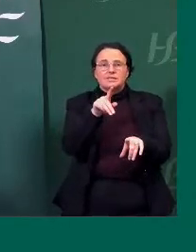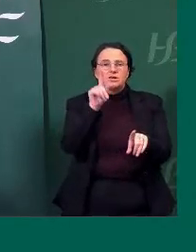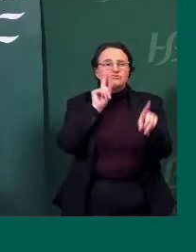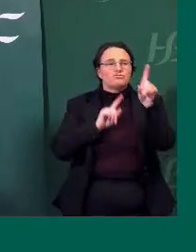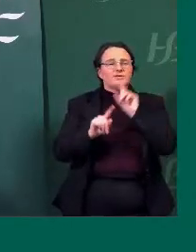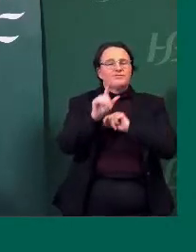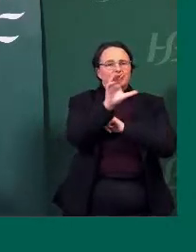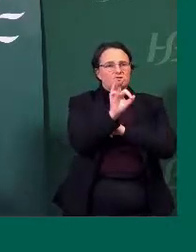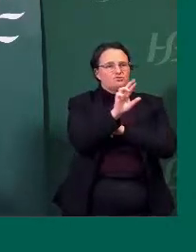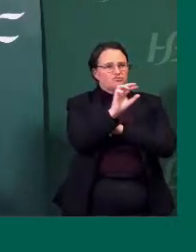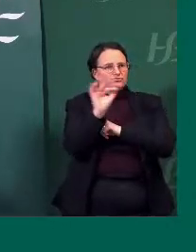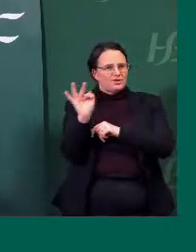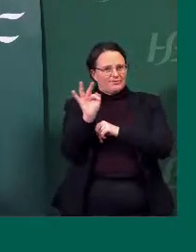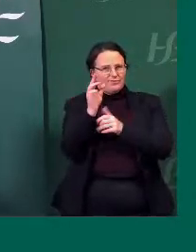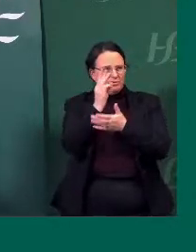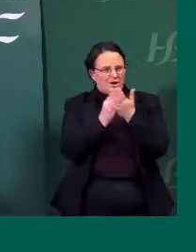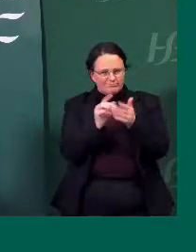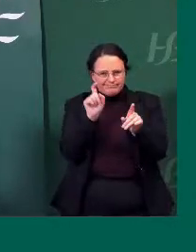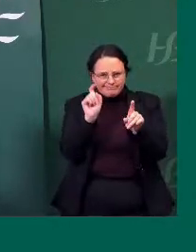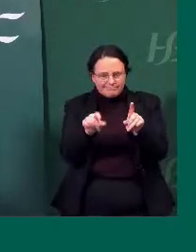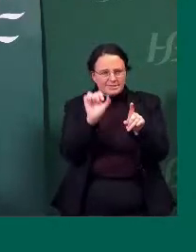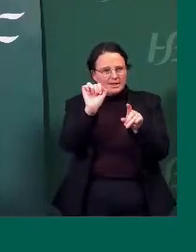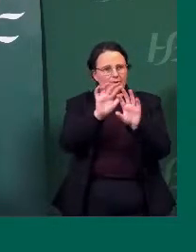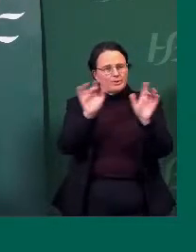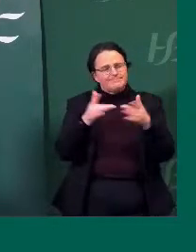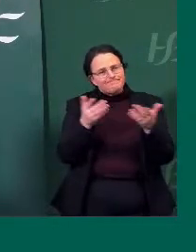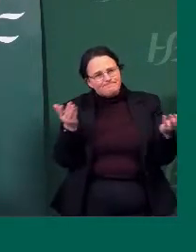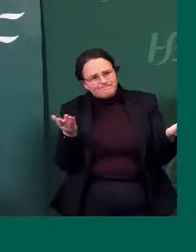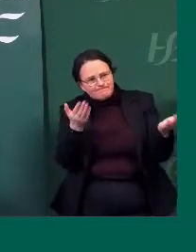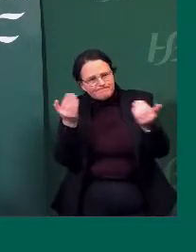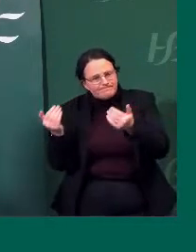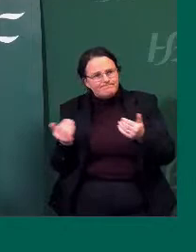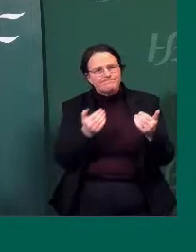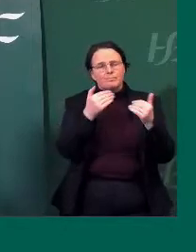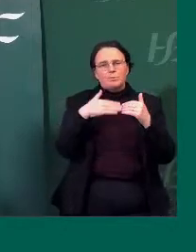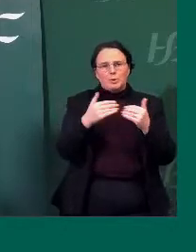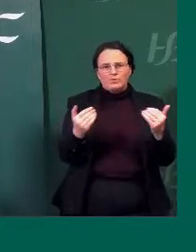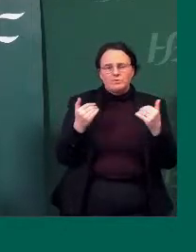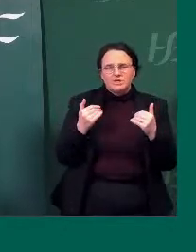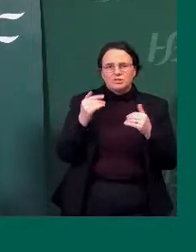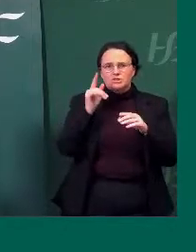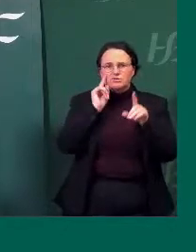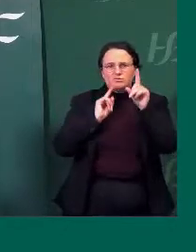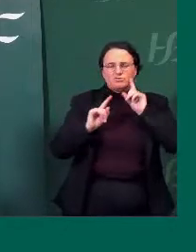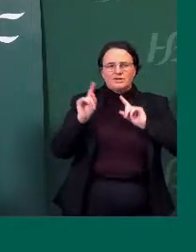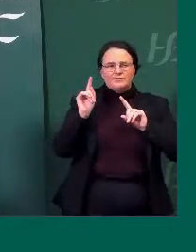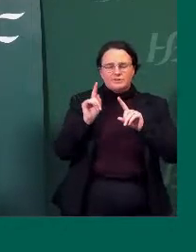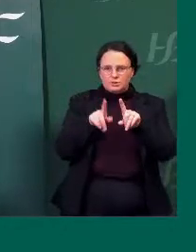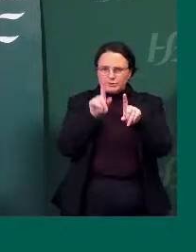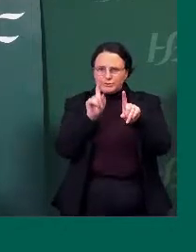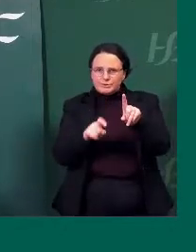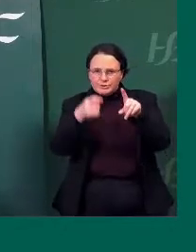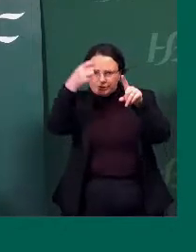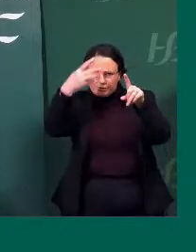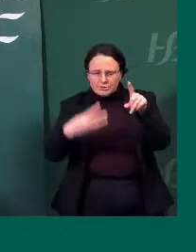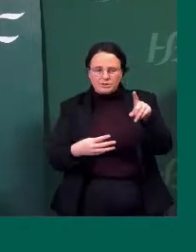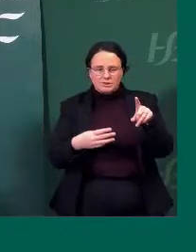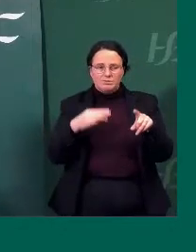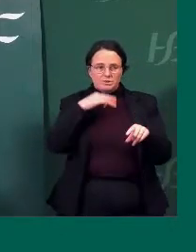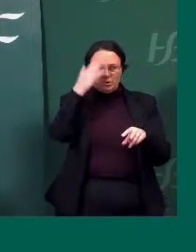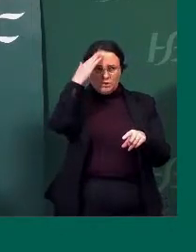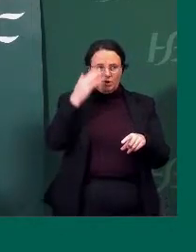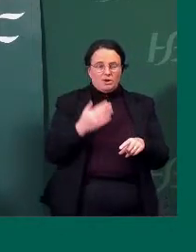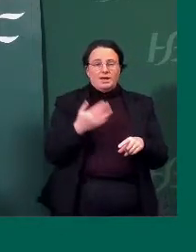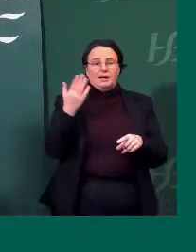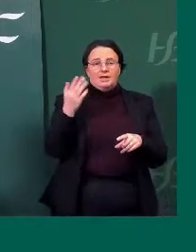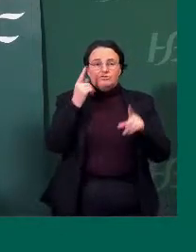on the HSE website, and we encourage people to go to get more information on grief. So the important thing for people to know is that there is no